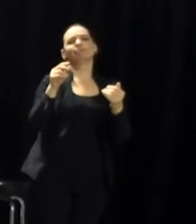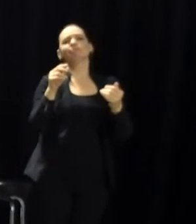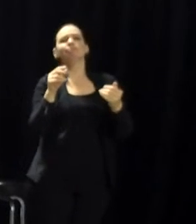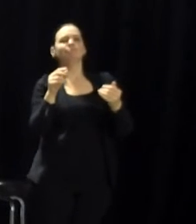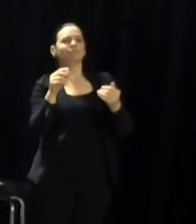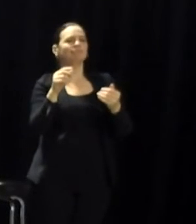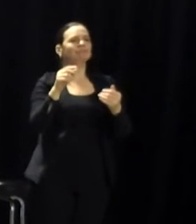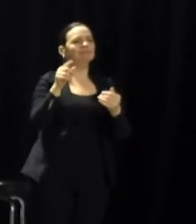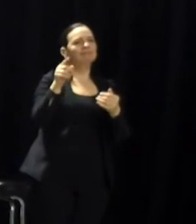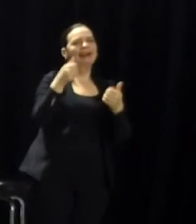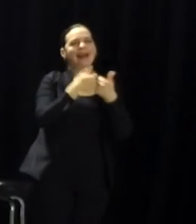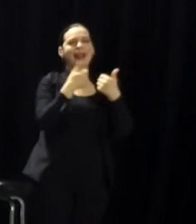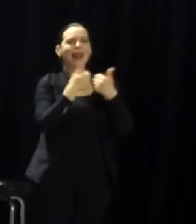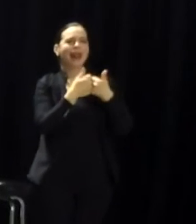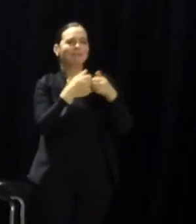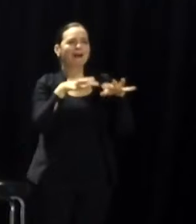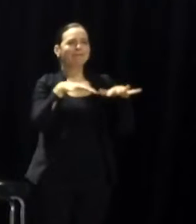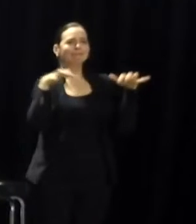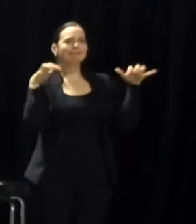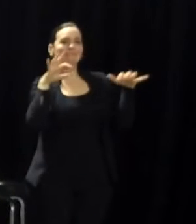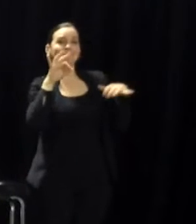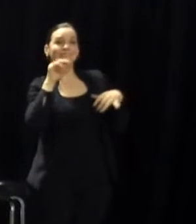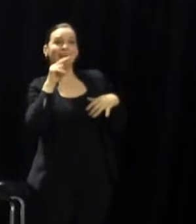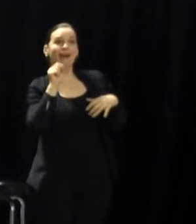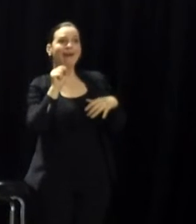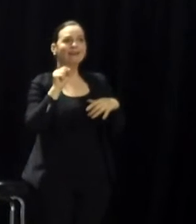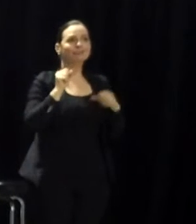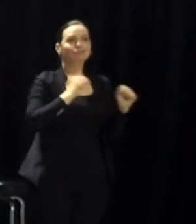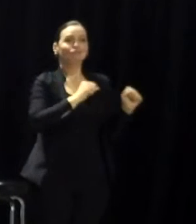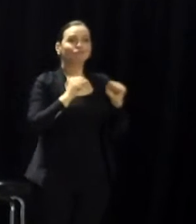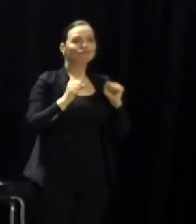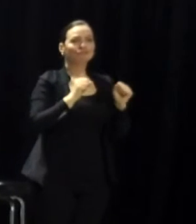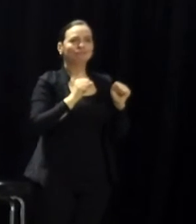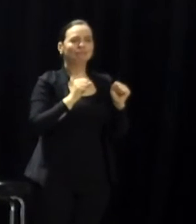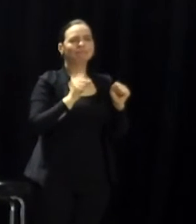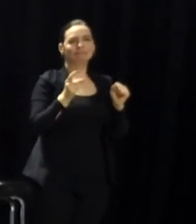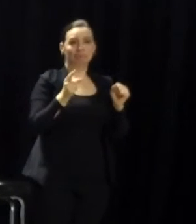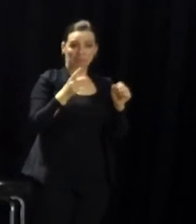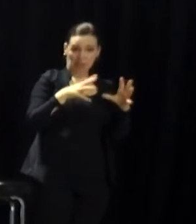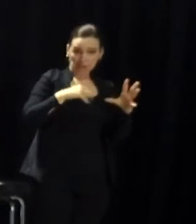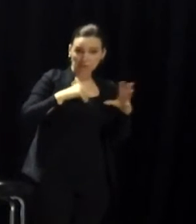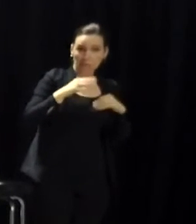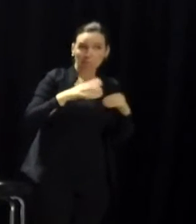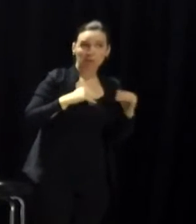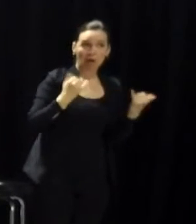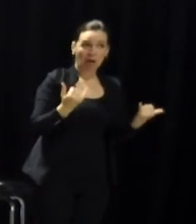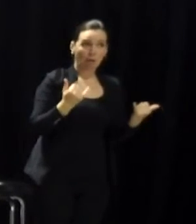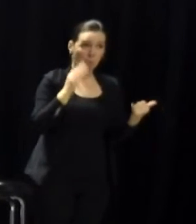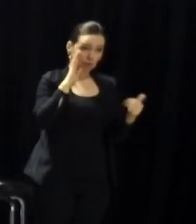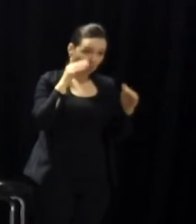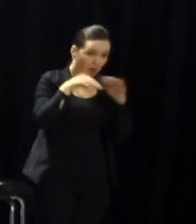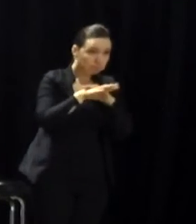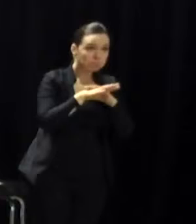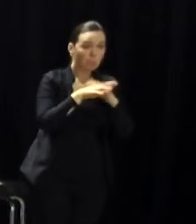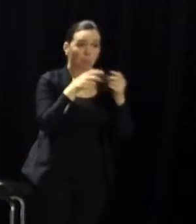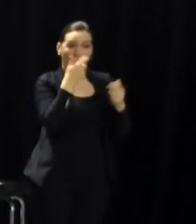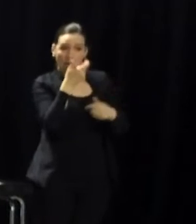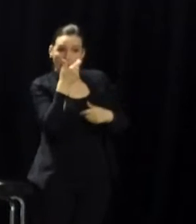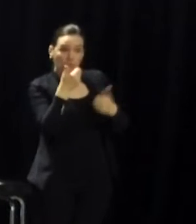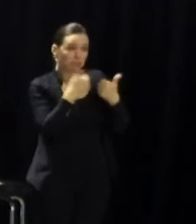It would be nice. Look, it'd be great if we could get this positive infection rate down